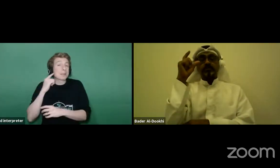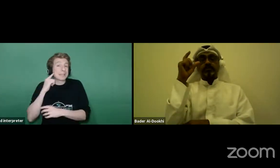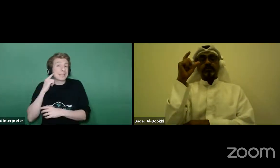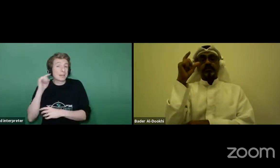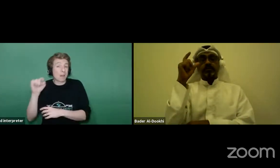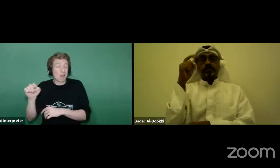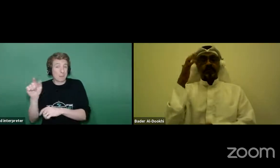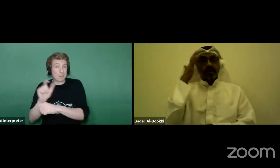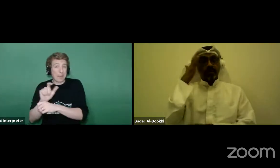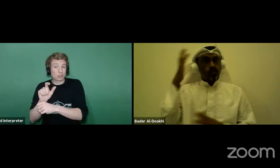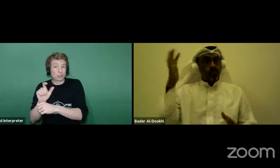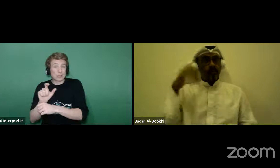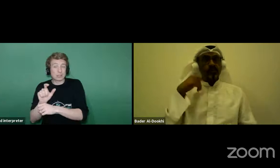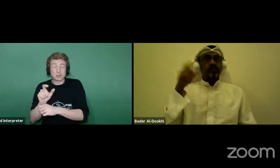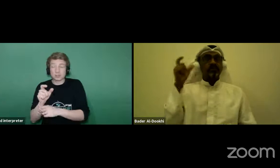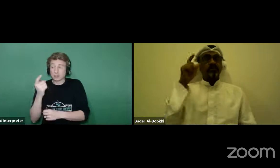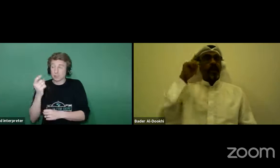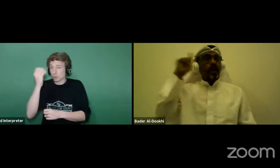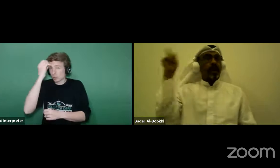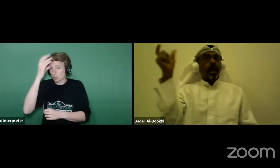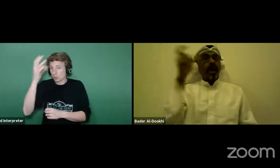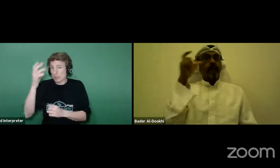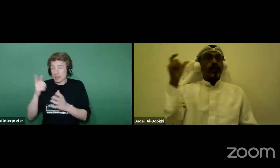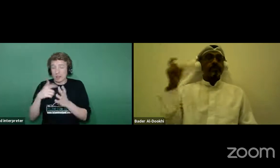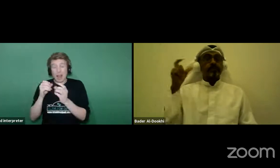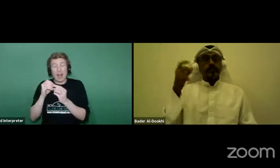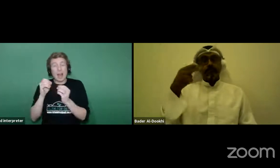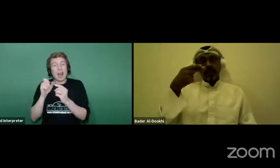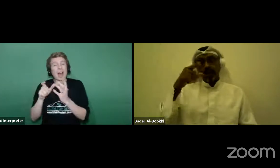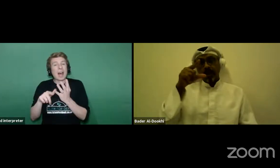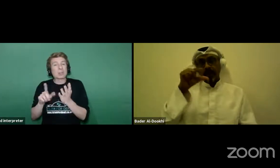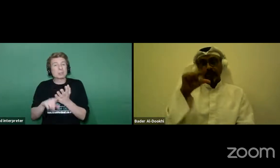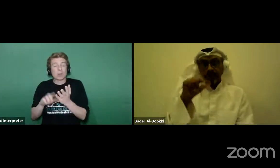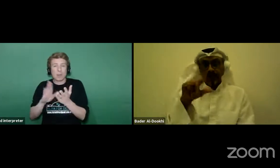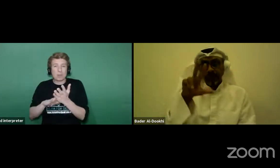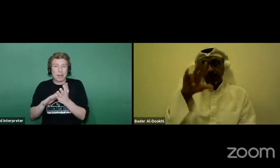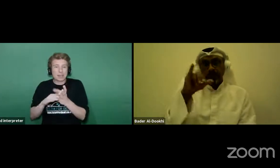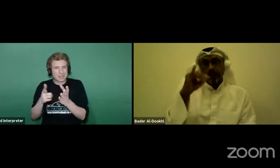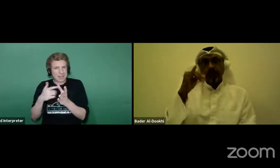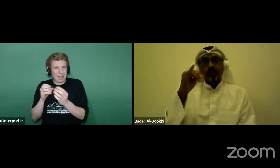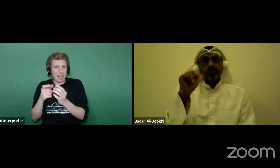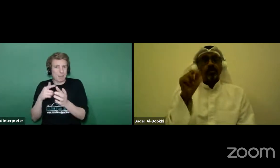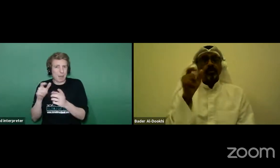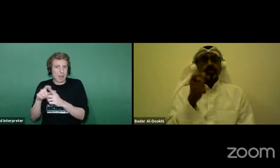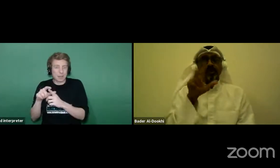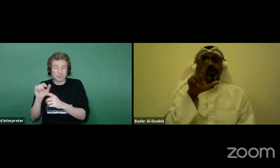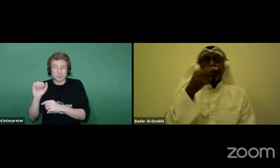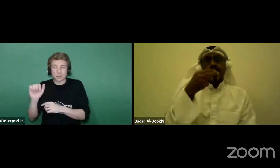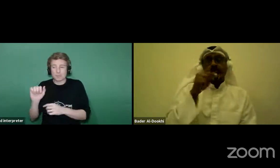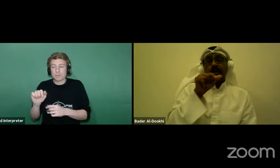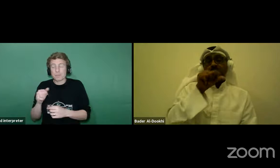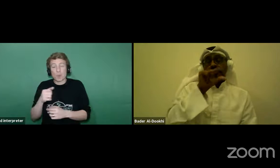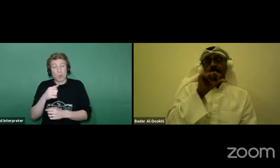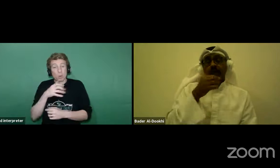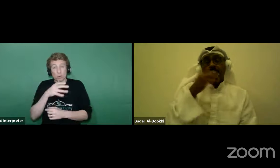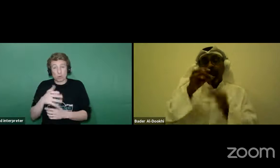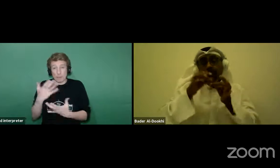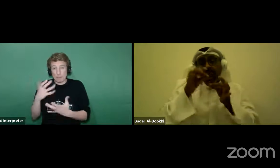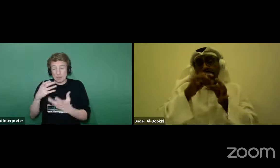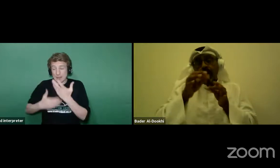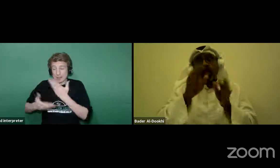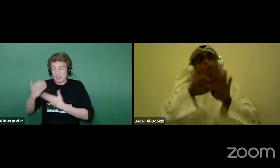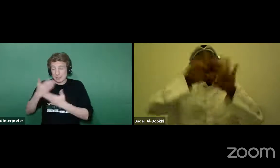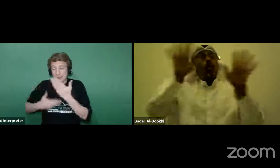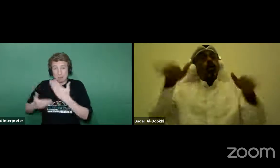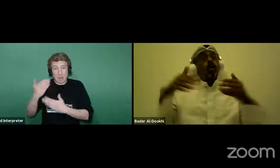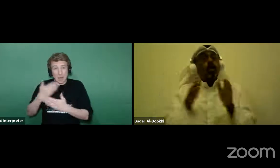scholars in the Islamic world, Sheikh Abdul Muhsin Al-Abbad. And the Sheikh, he's explained all of the books of